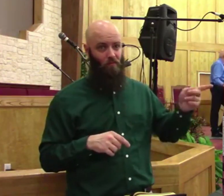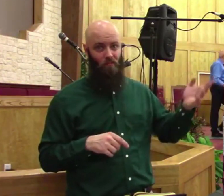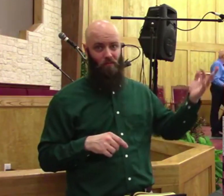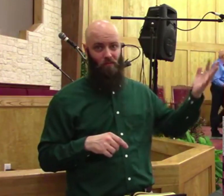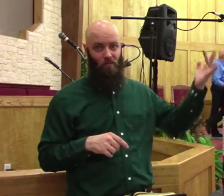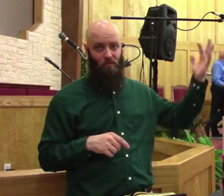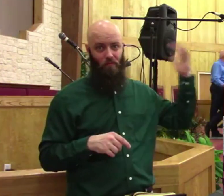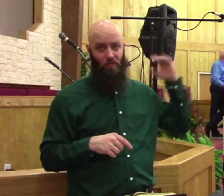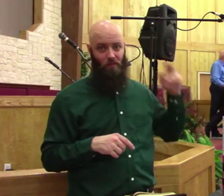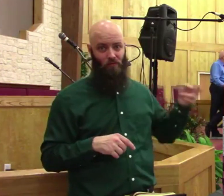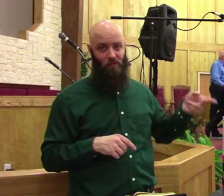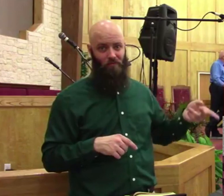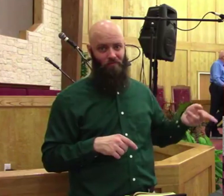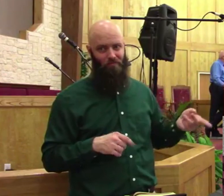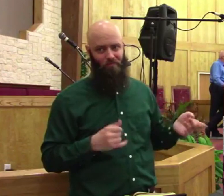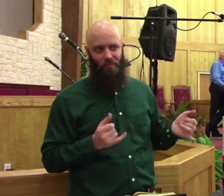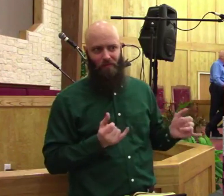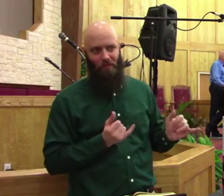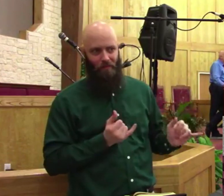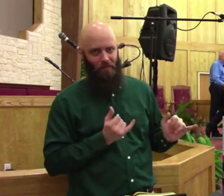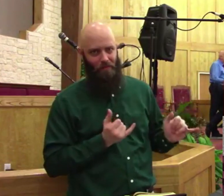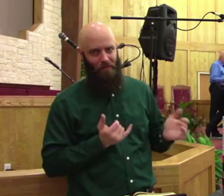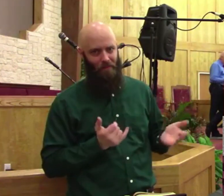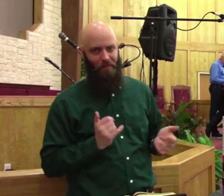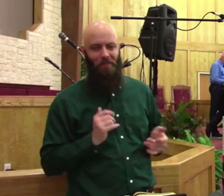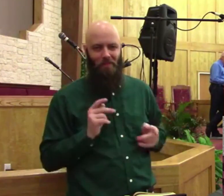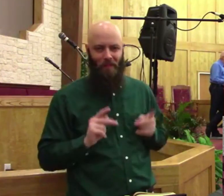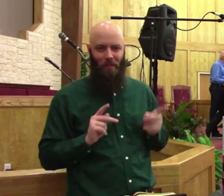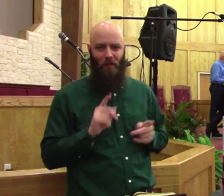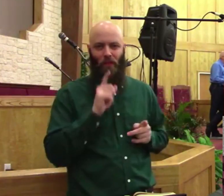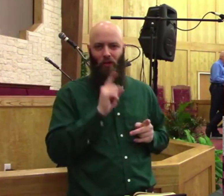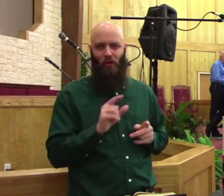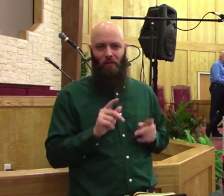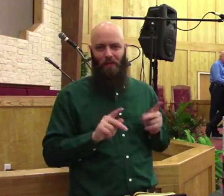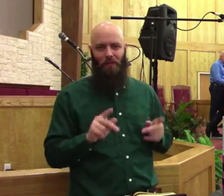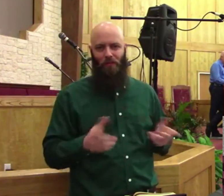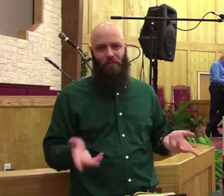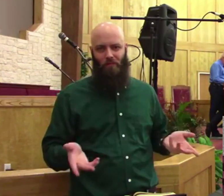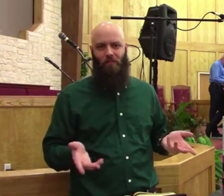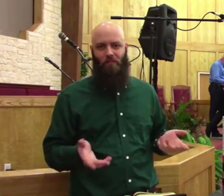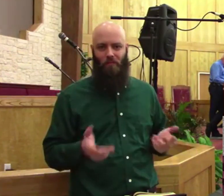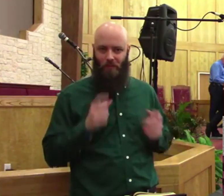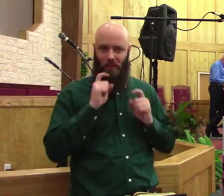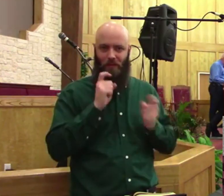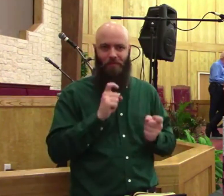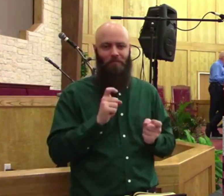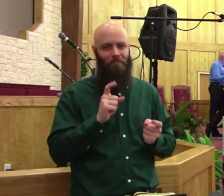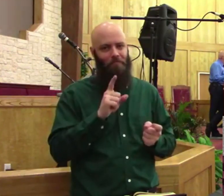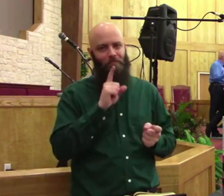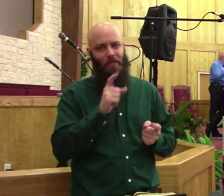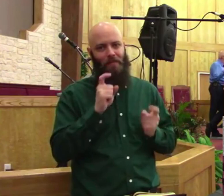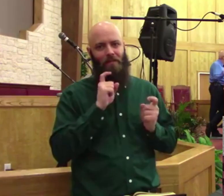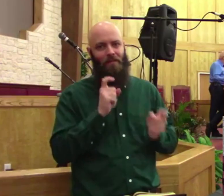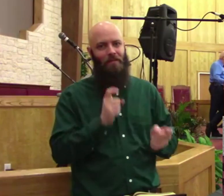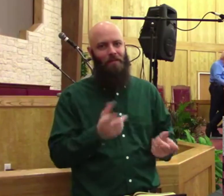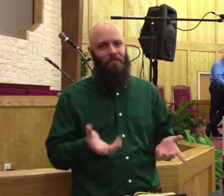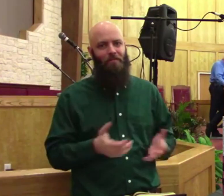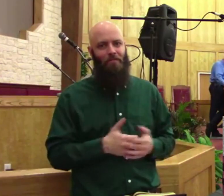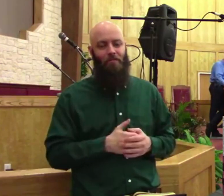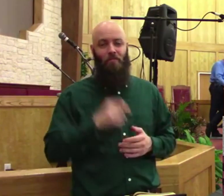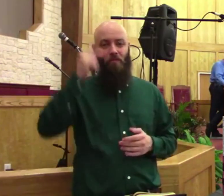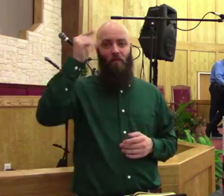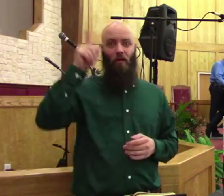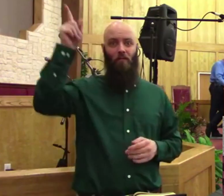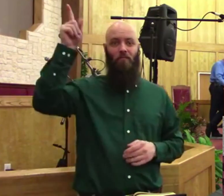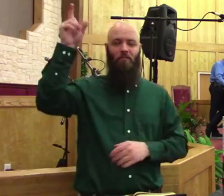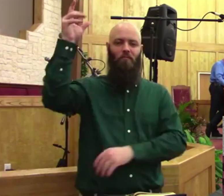2,500 years ago. Man is man, sin is sin, and the Lord God never